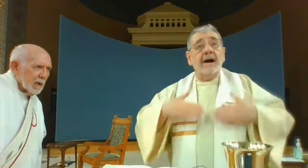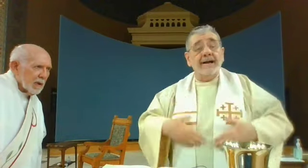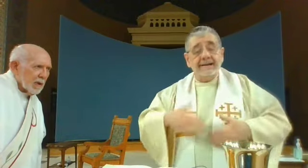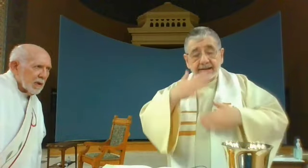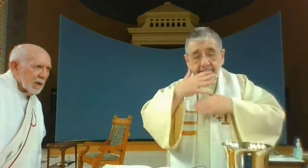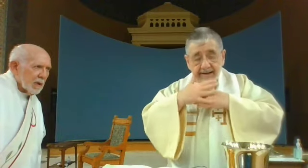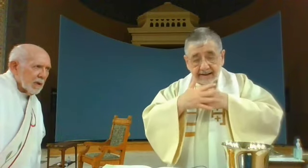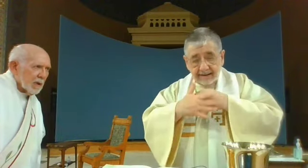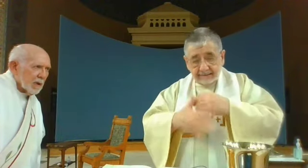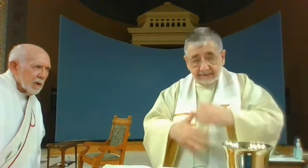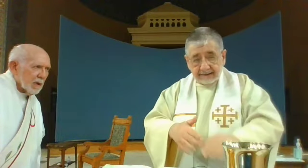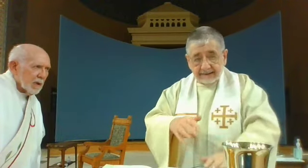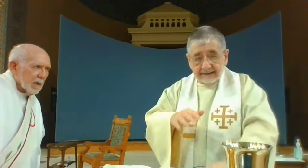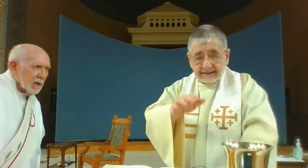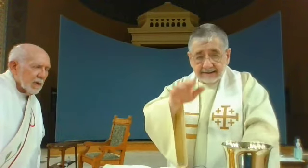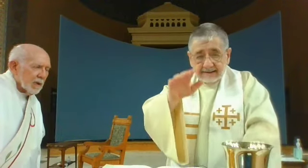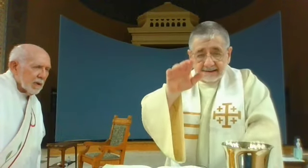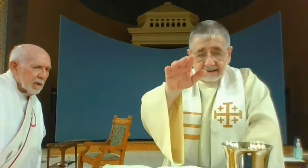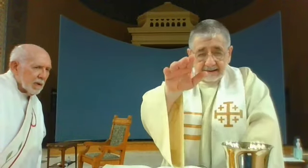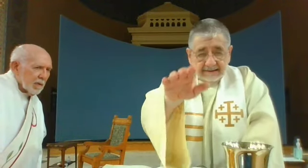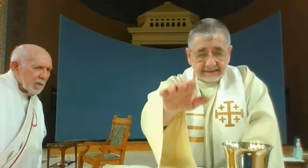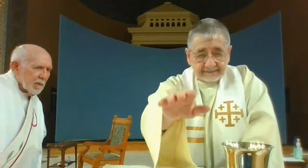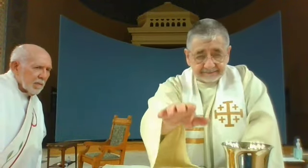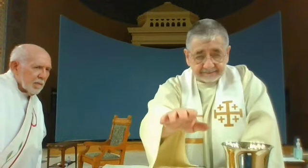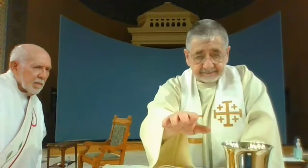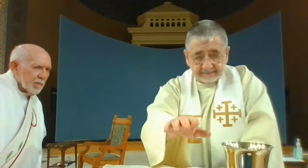and blood of our Lord Jesus Christ.